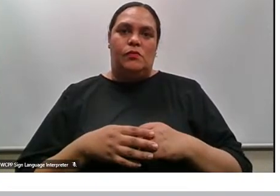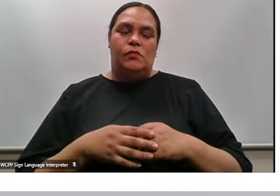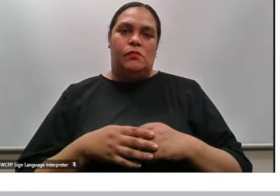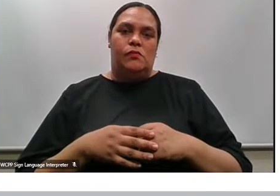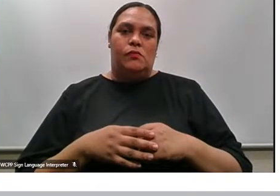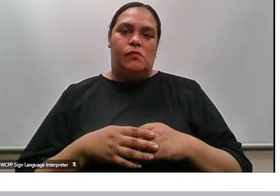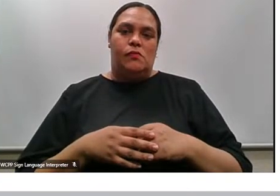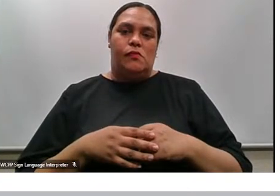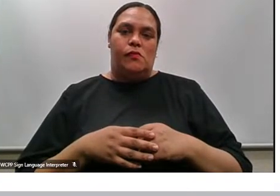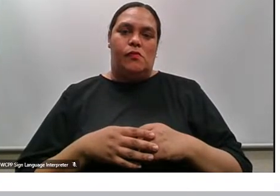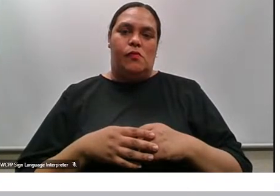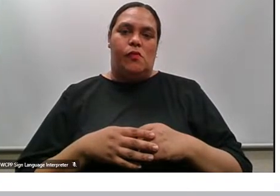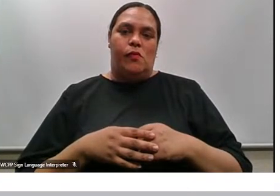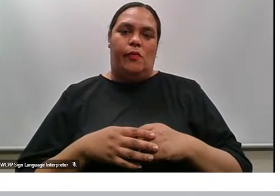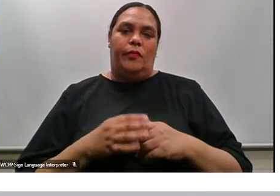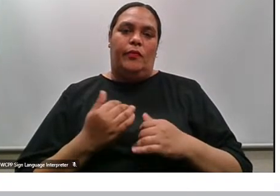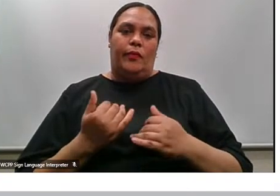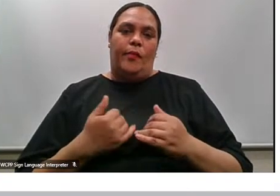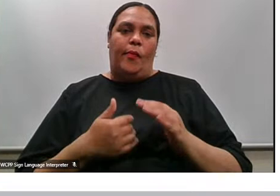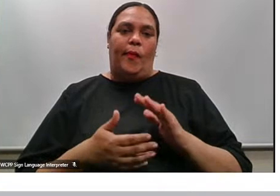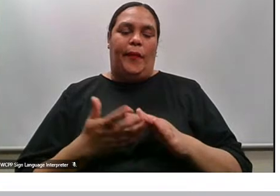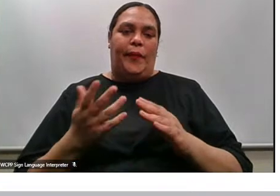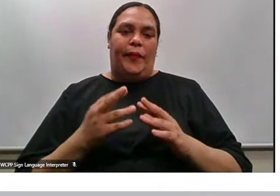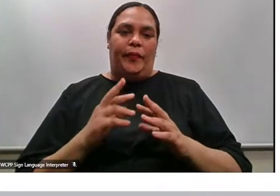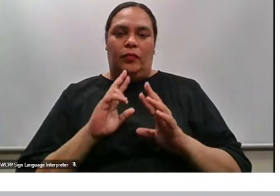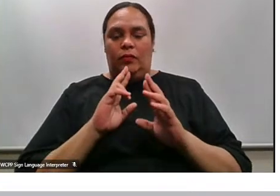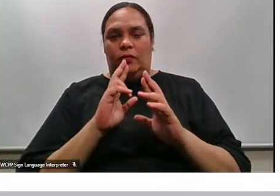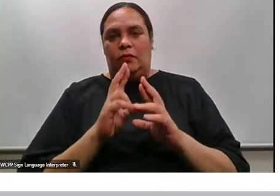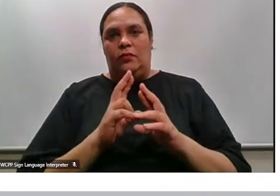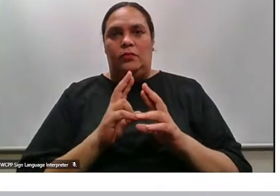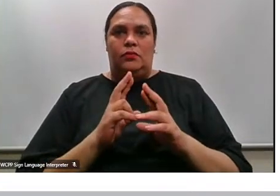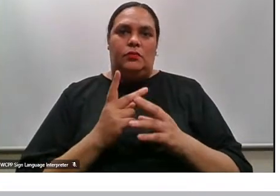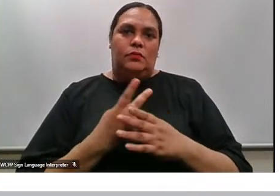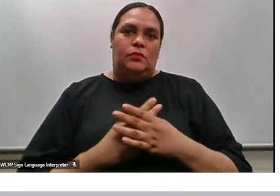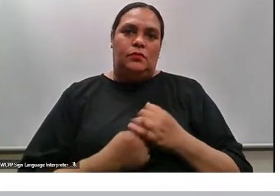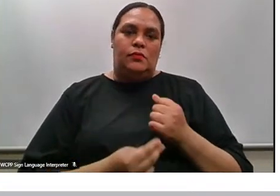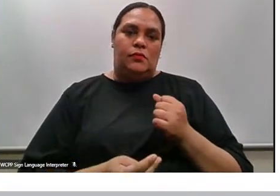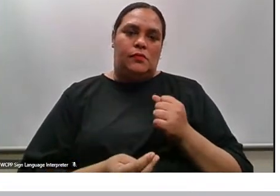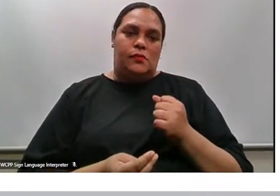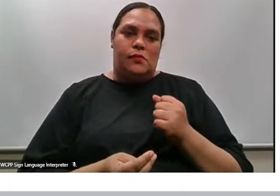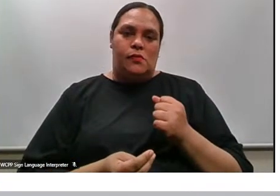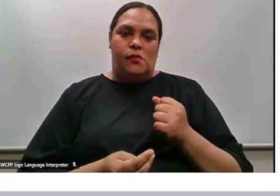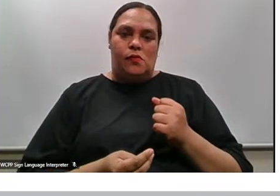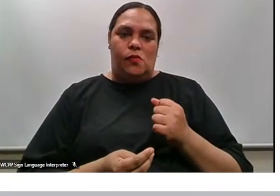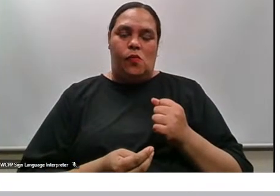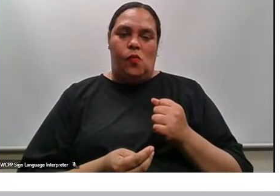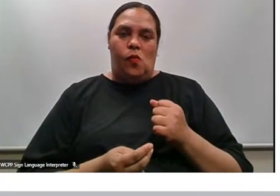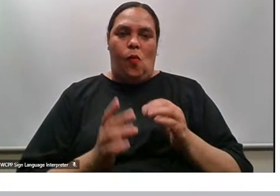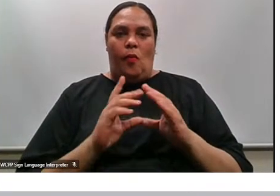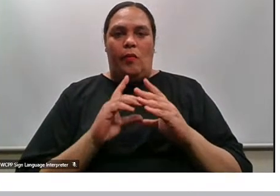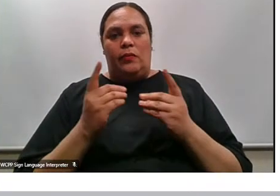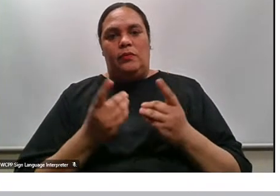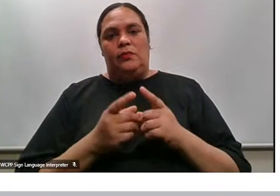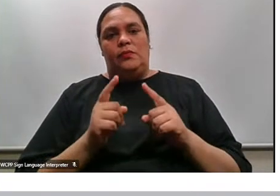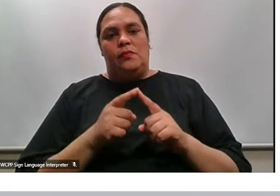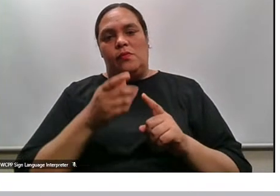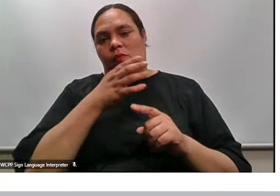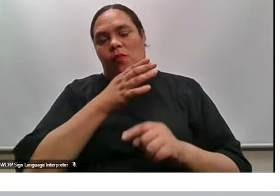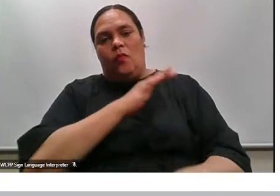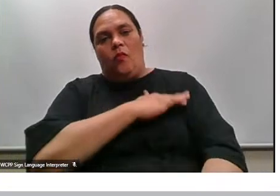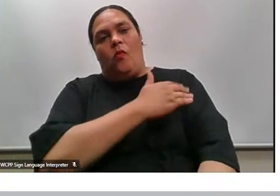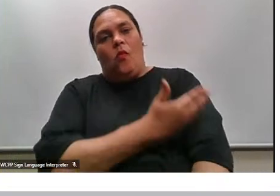go to the report of both the department as well as the Liquor